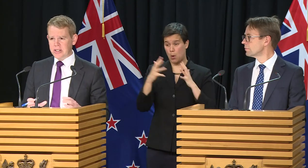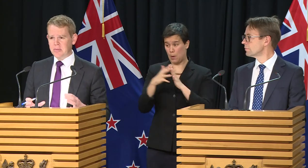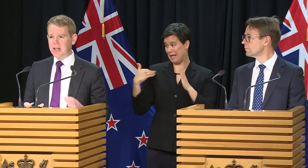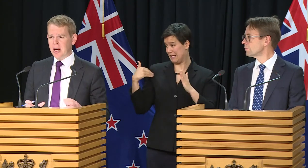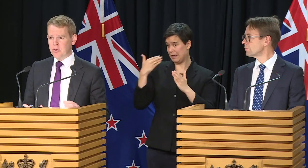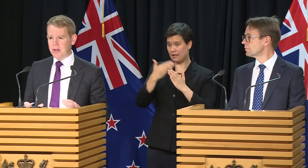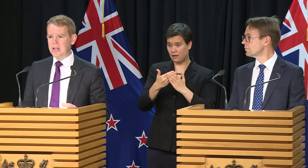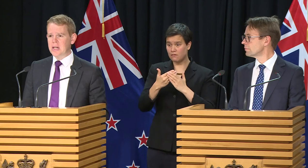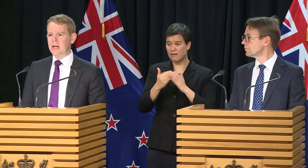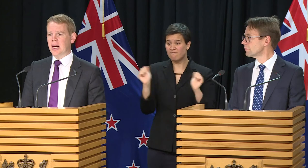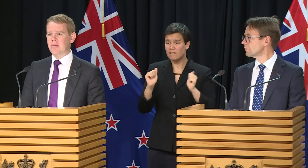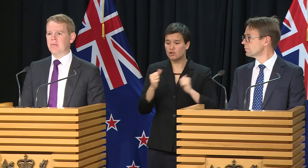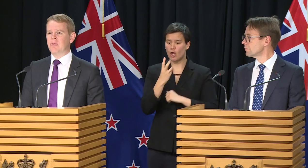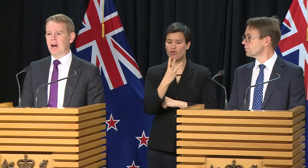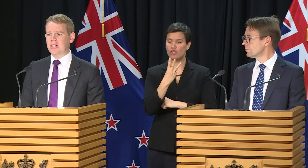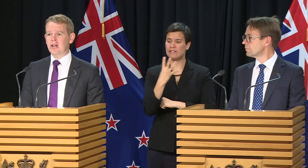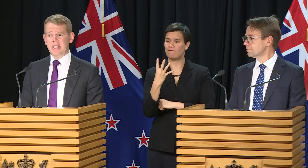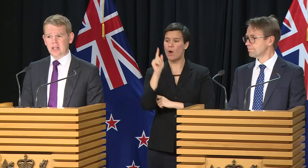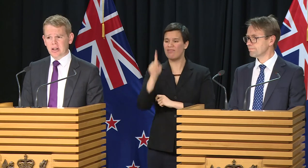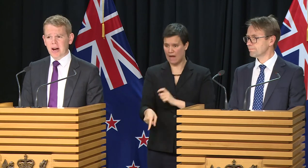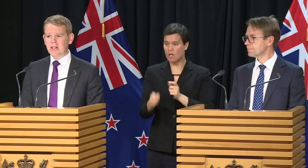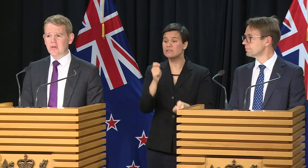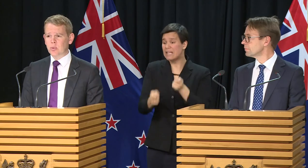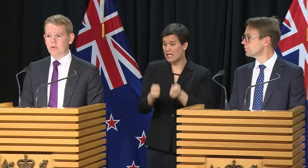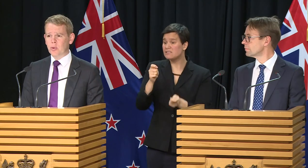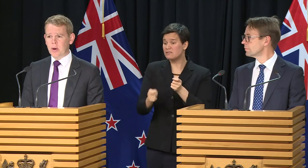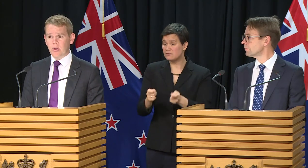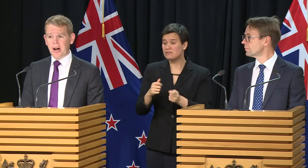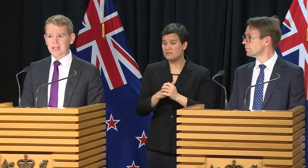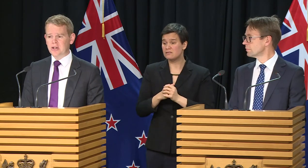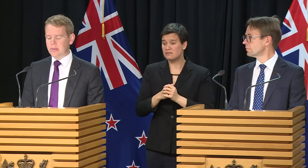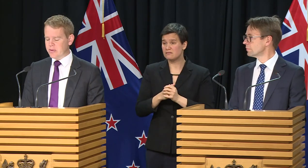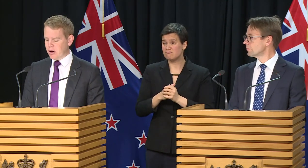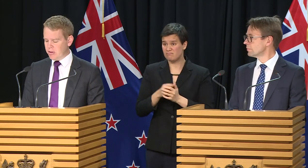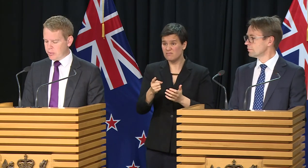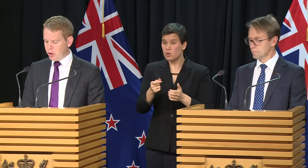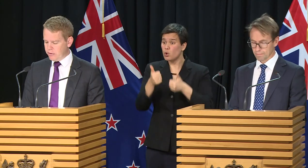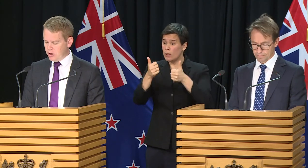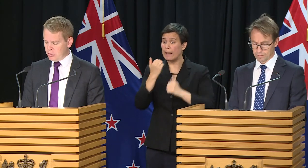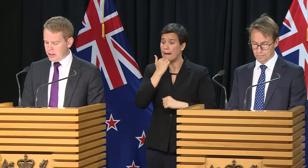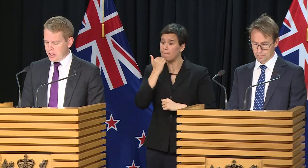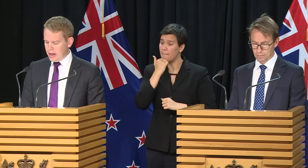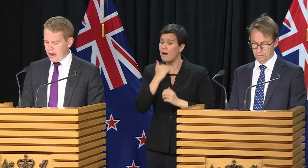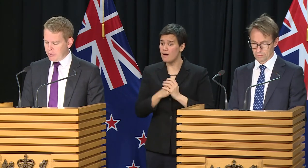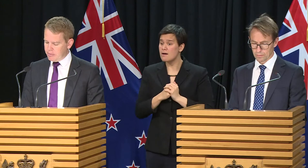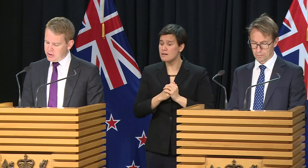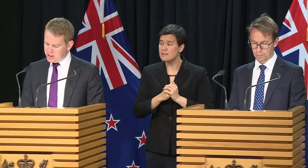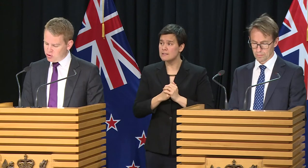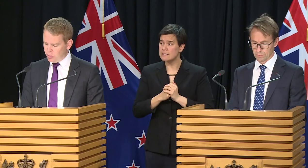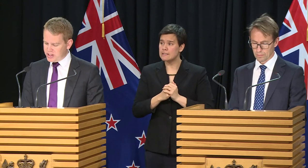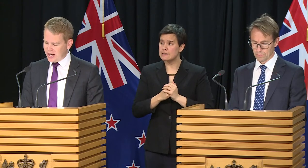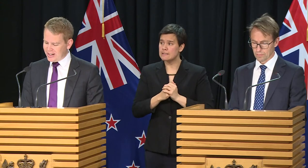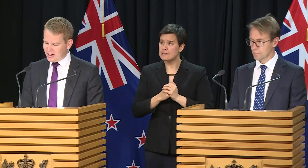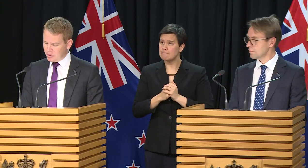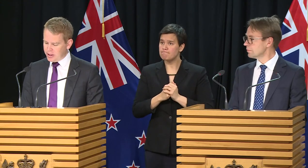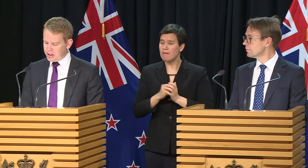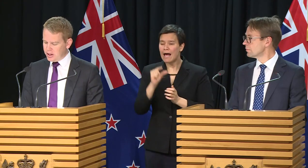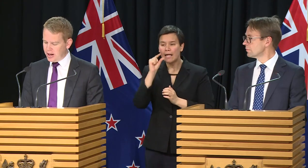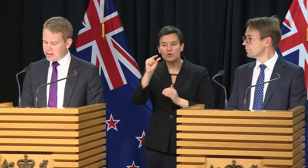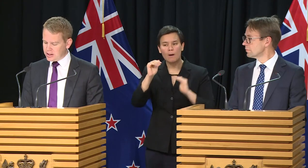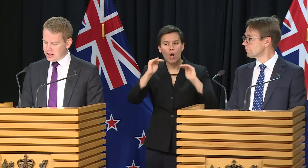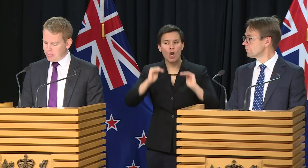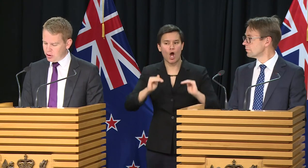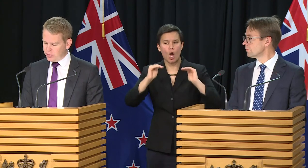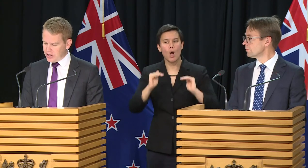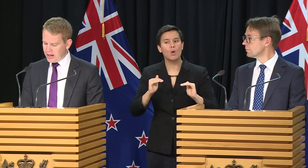that's a reasonably healthy testing range for where we're at in terms of our risk profile. Dropped down a little bit in